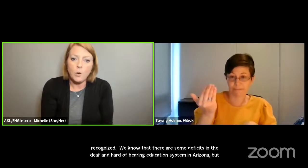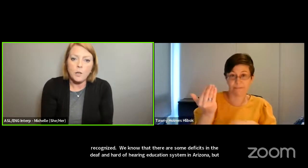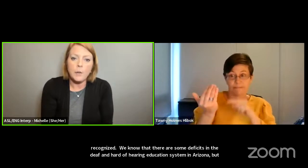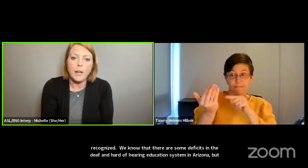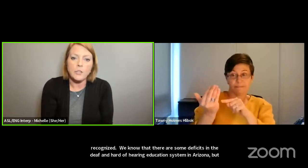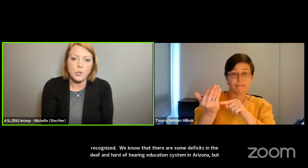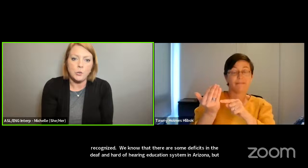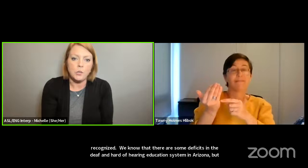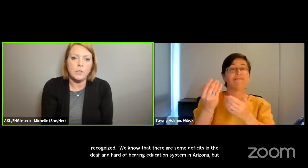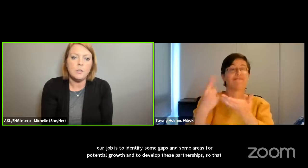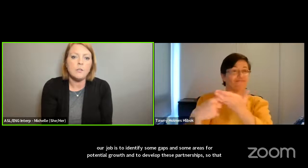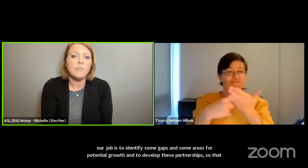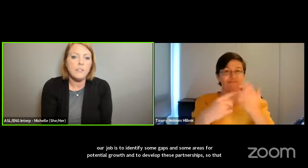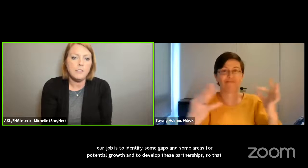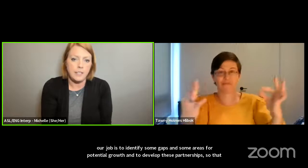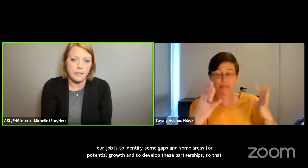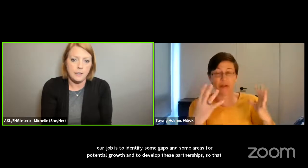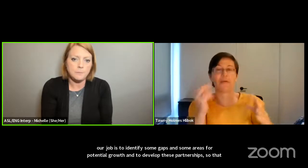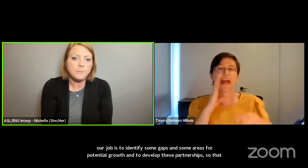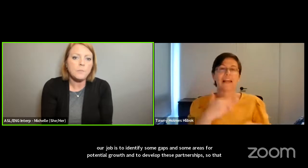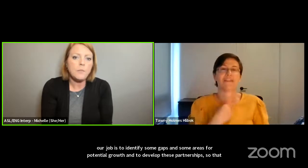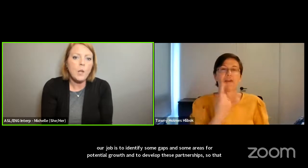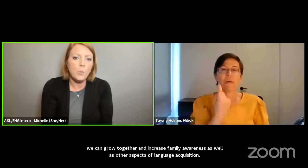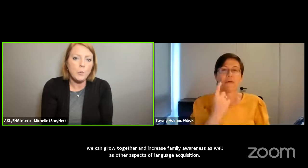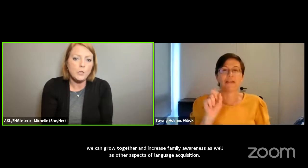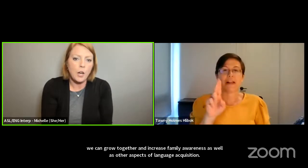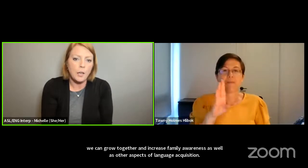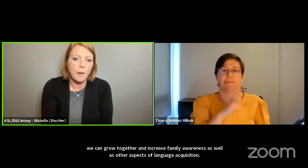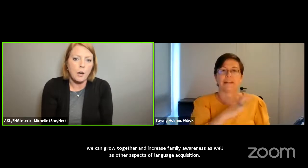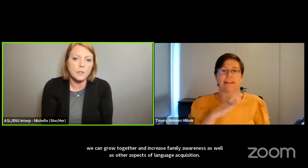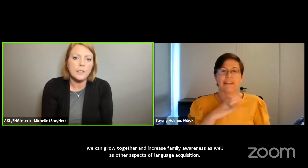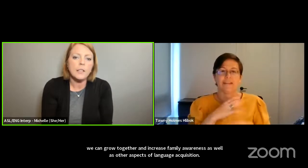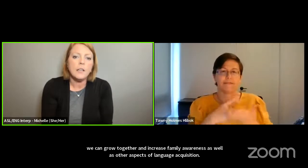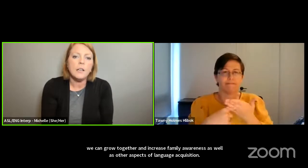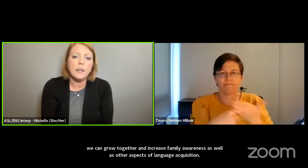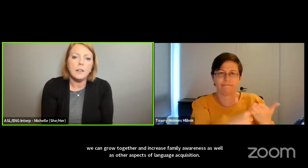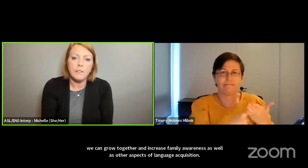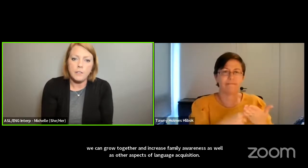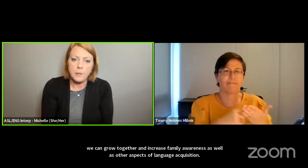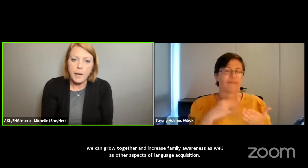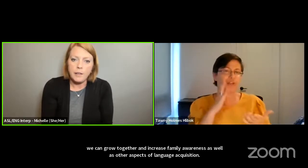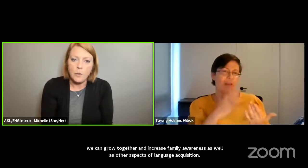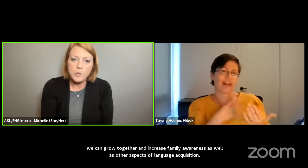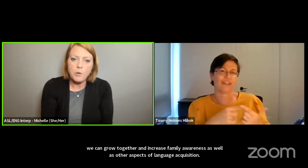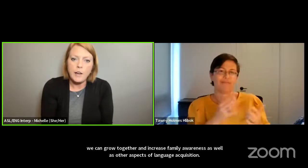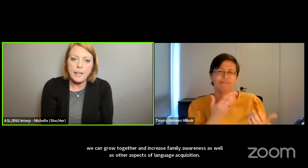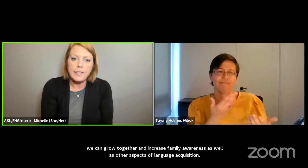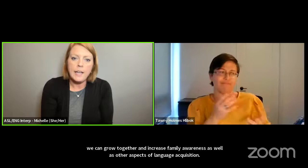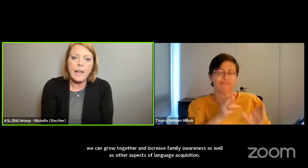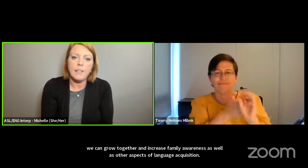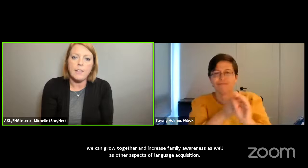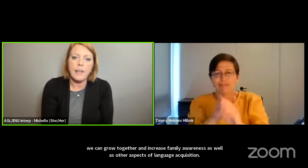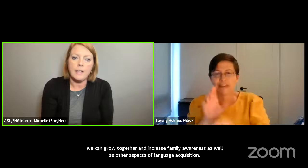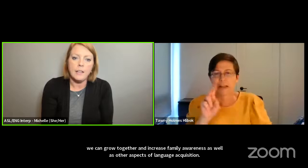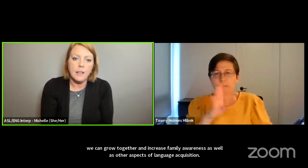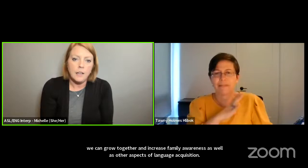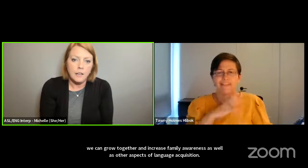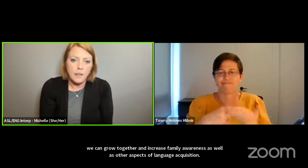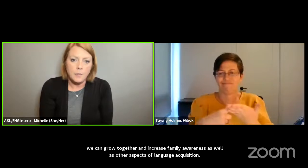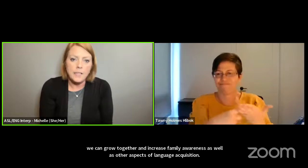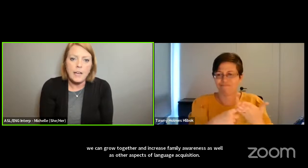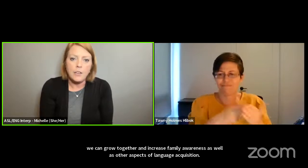the public forum on June 15th, we will talk about the feedback that was provided and